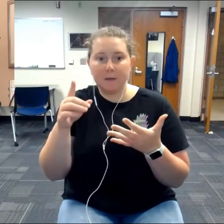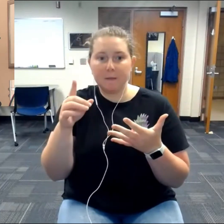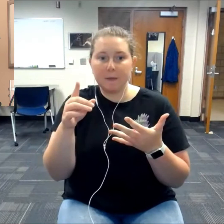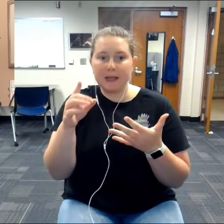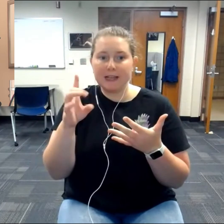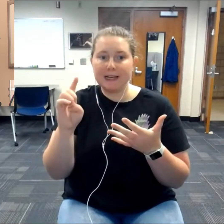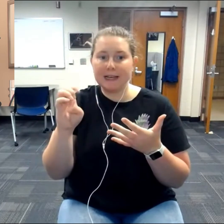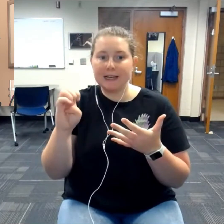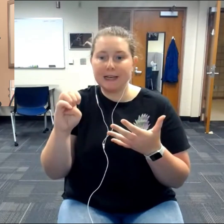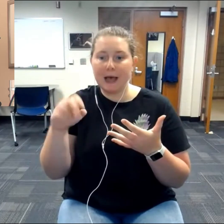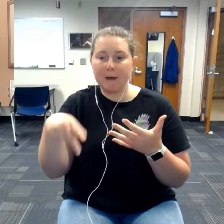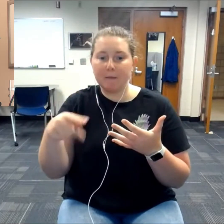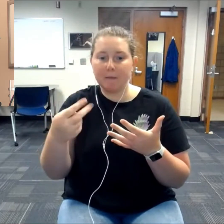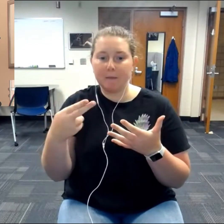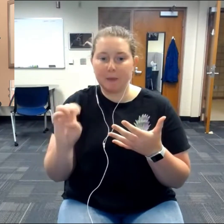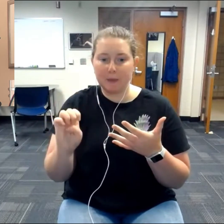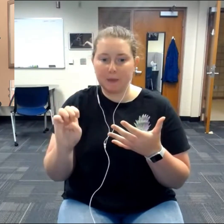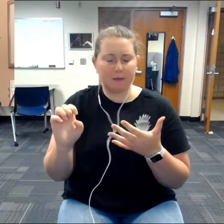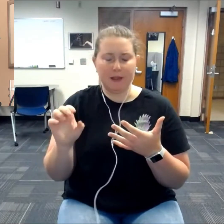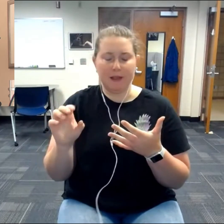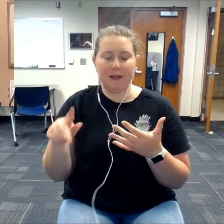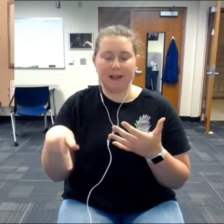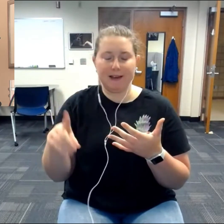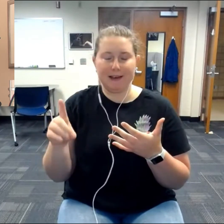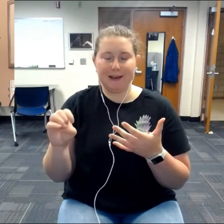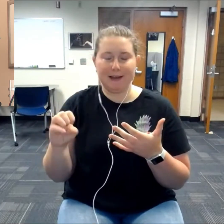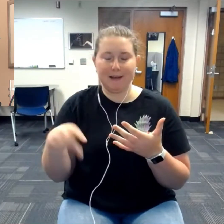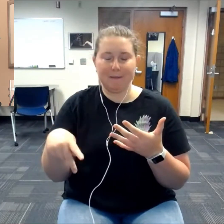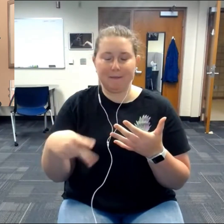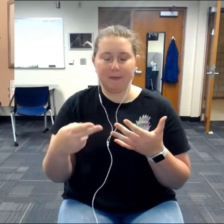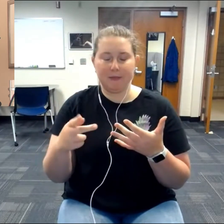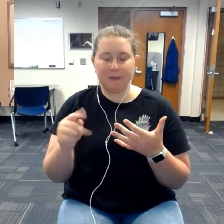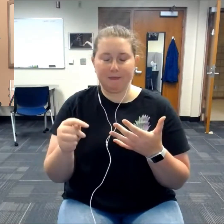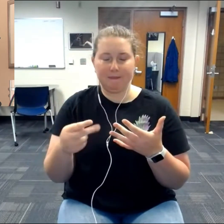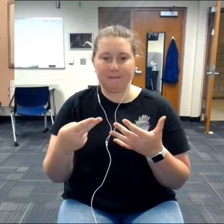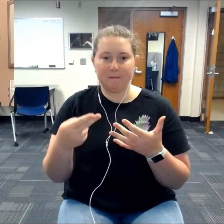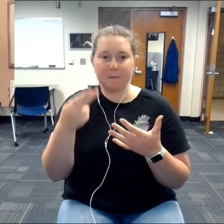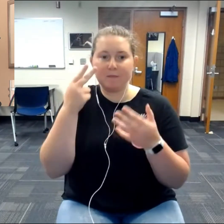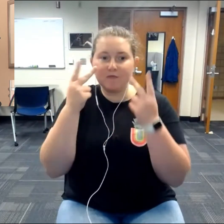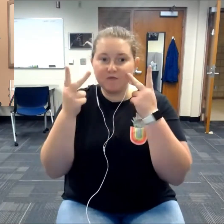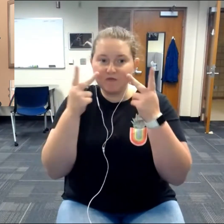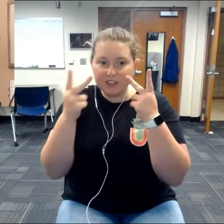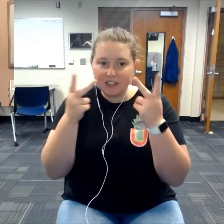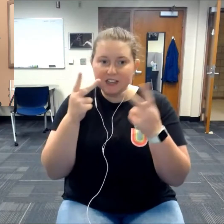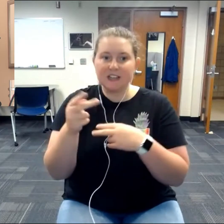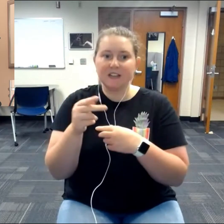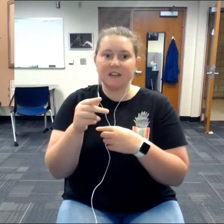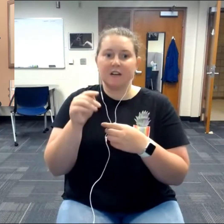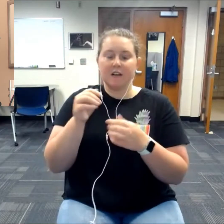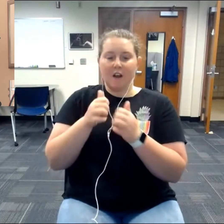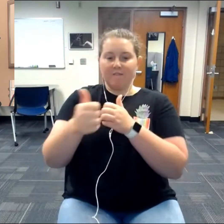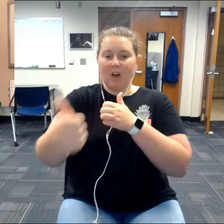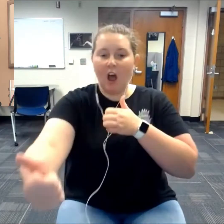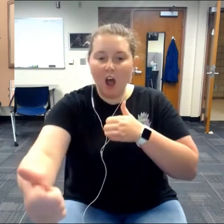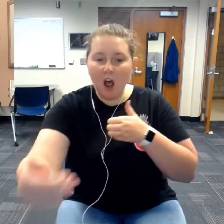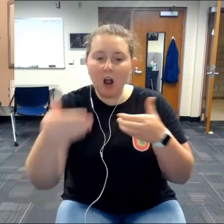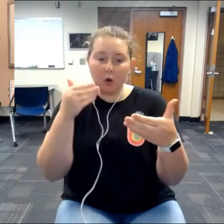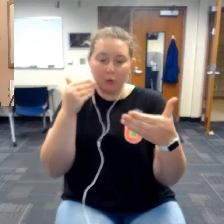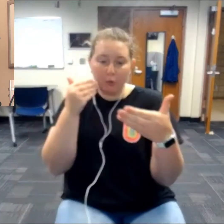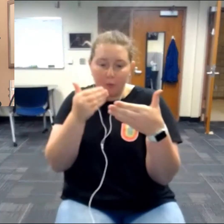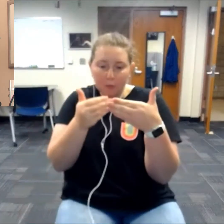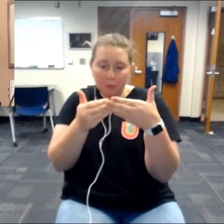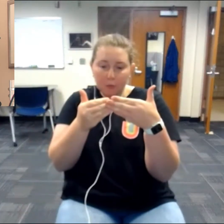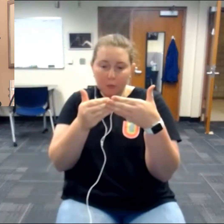be maximized to give best vision for driving or for sports. That can be affected as well.